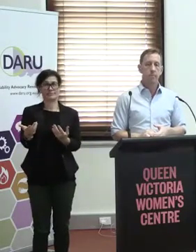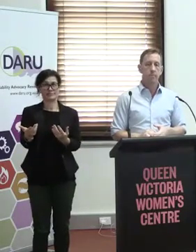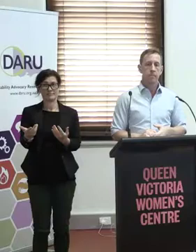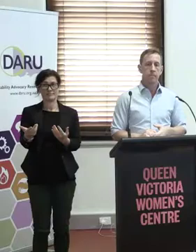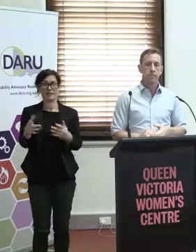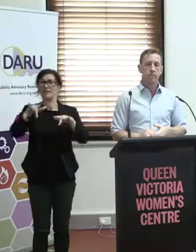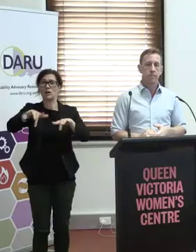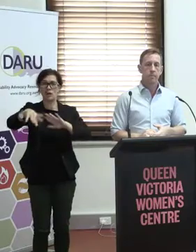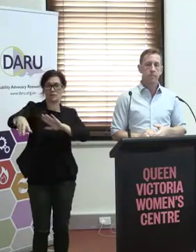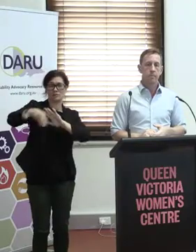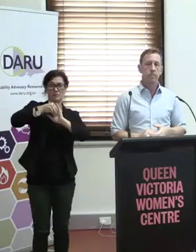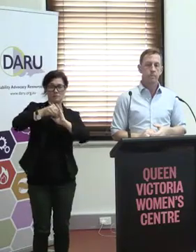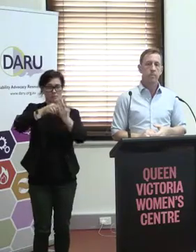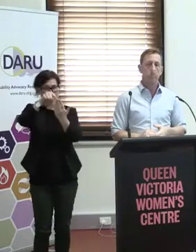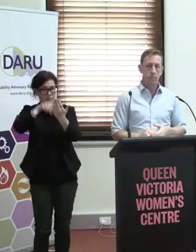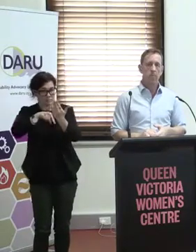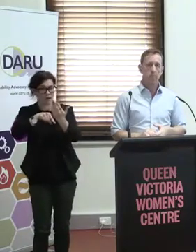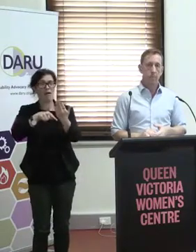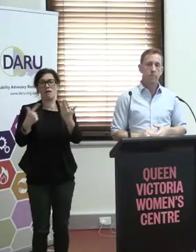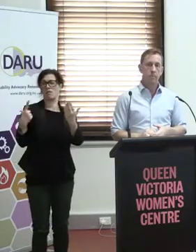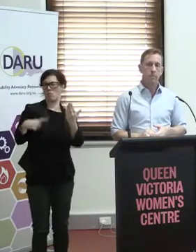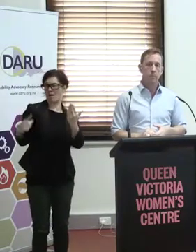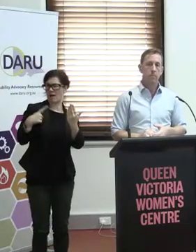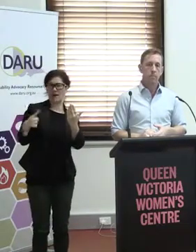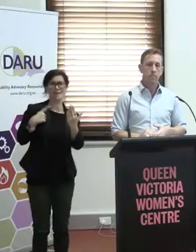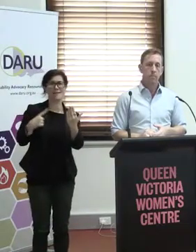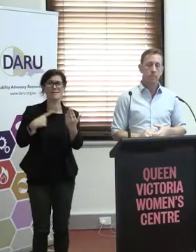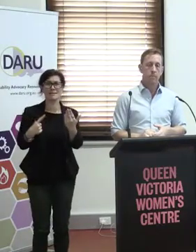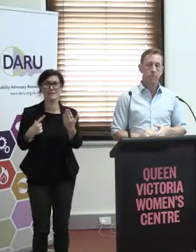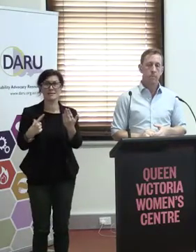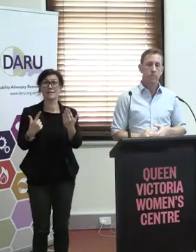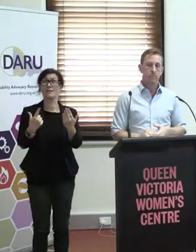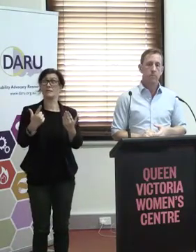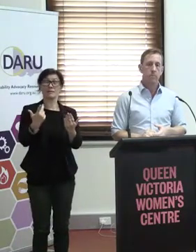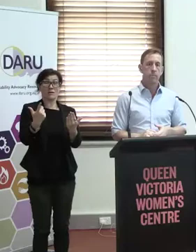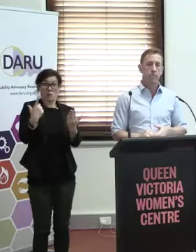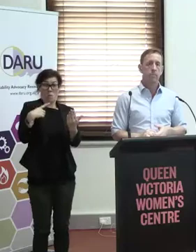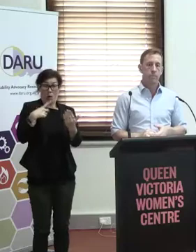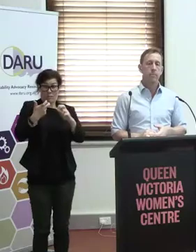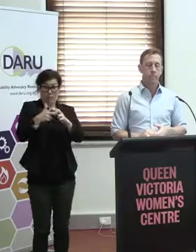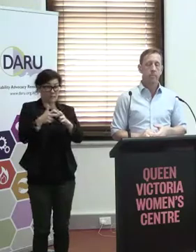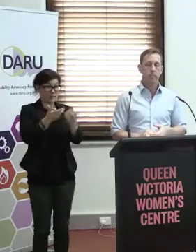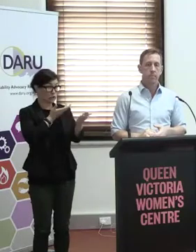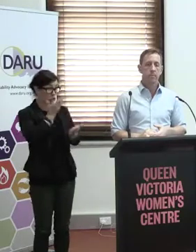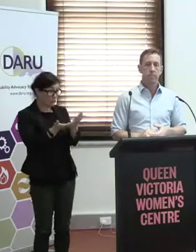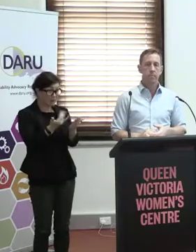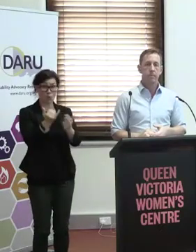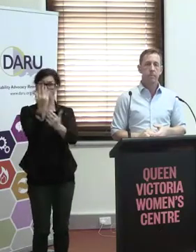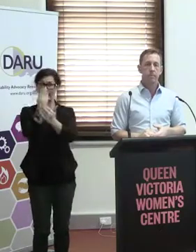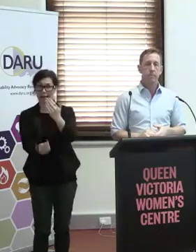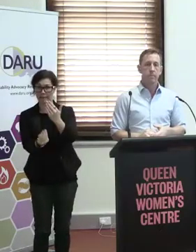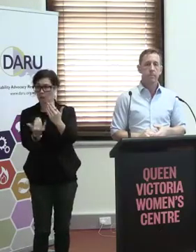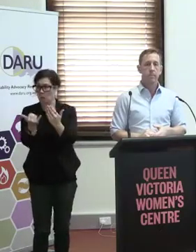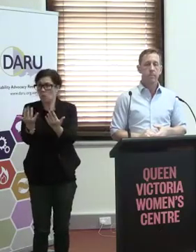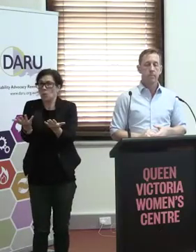It's not capturing to see why, is there services, is there a gap in there for the